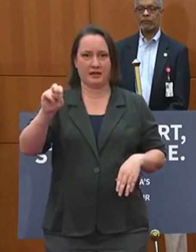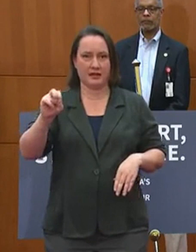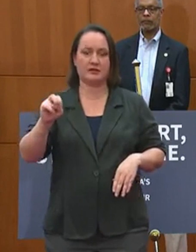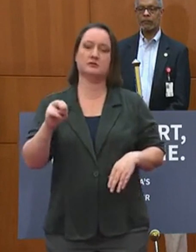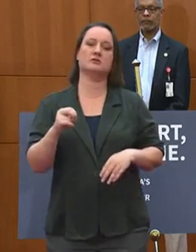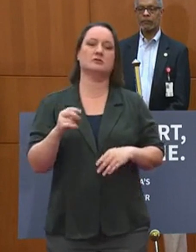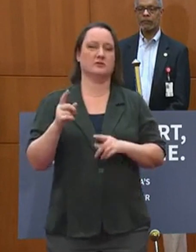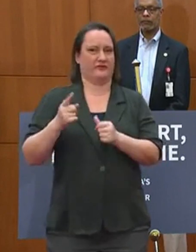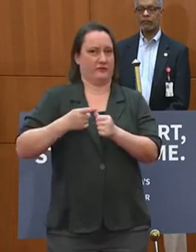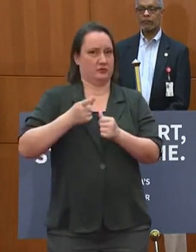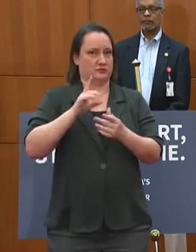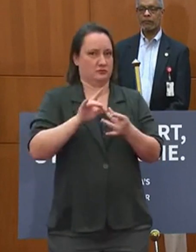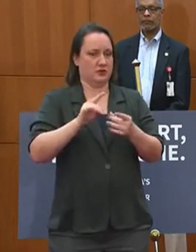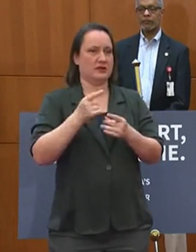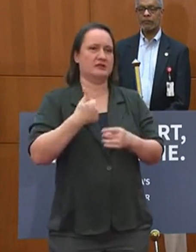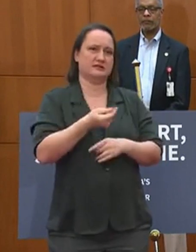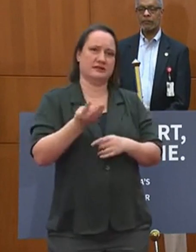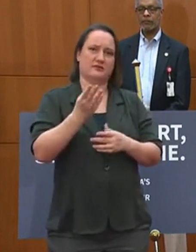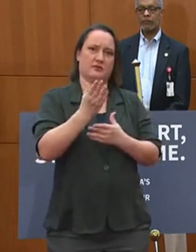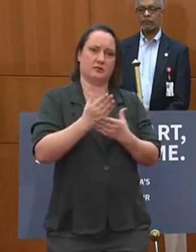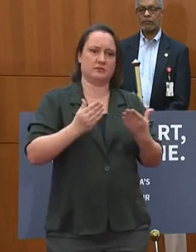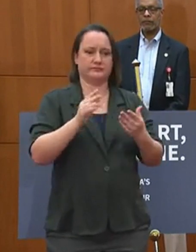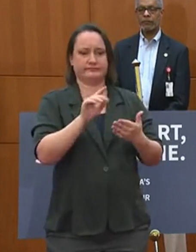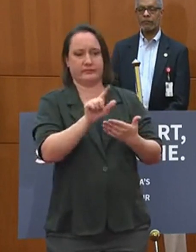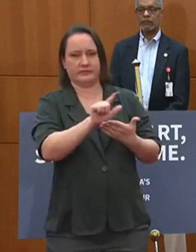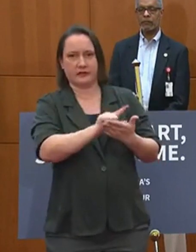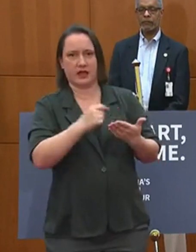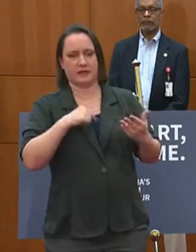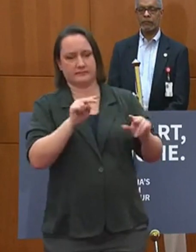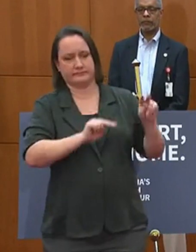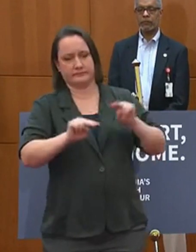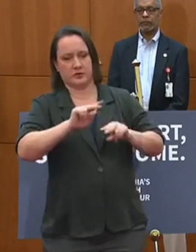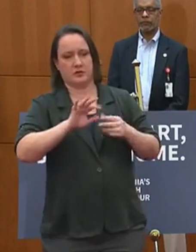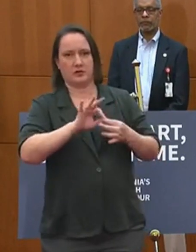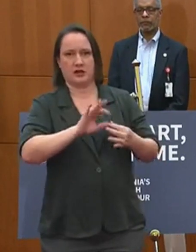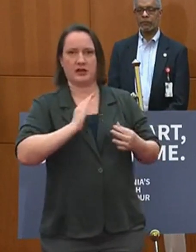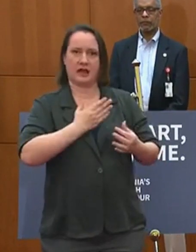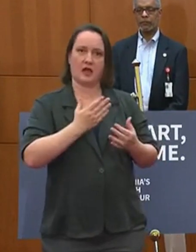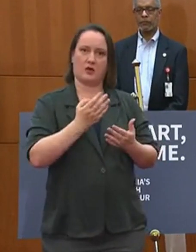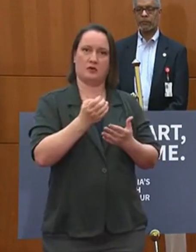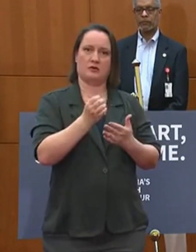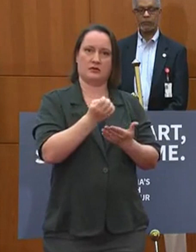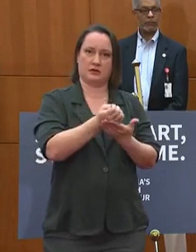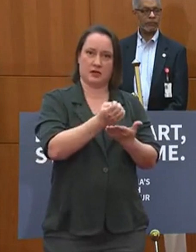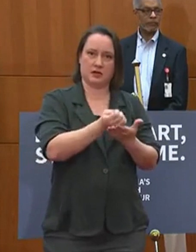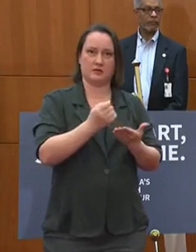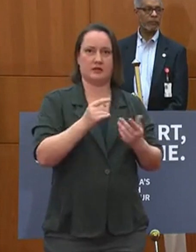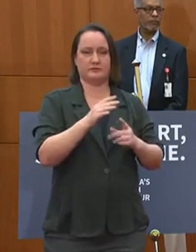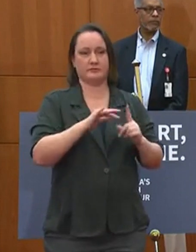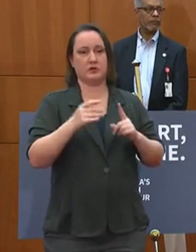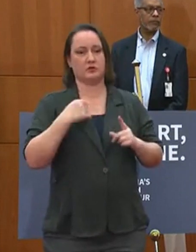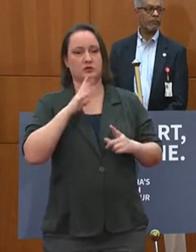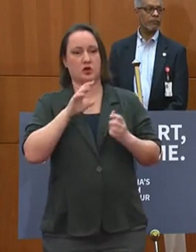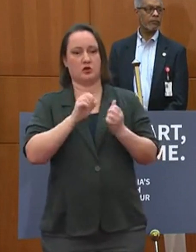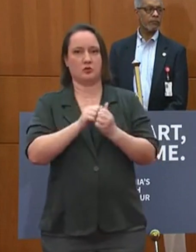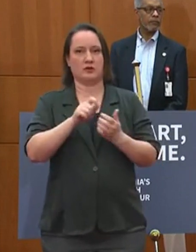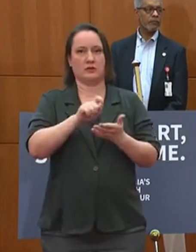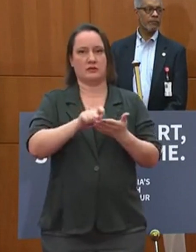business environment, and I haven't made any definite decisions, but we are talking to the patrons of those pieces of